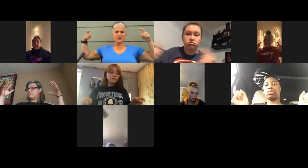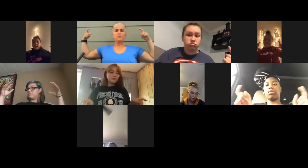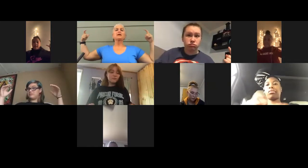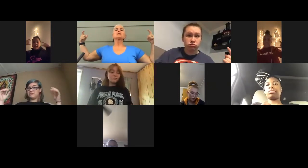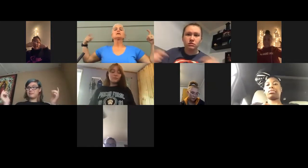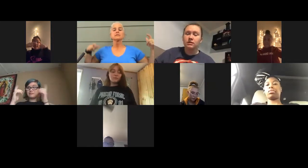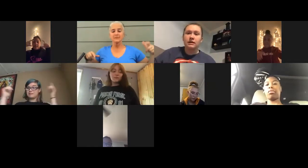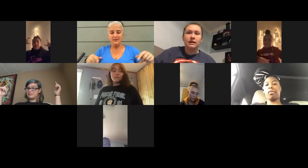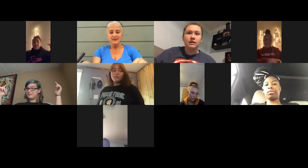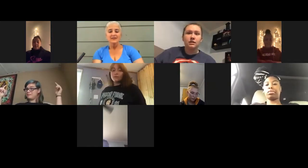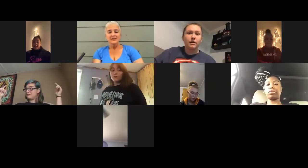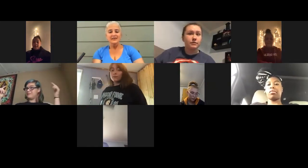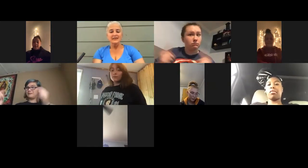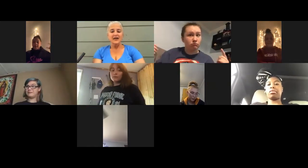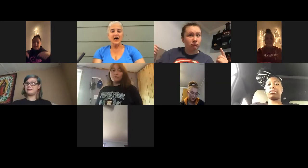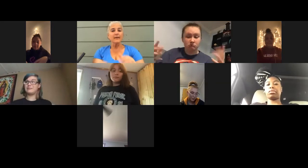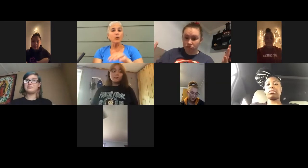Big, so big.